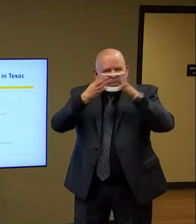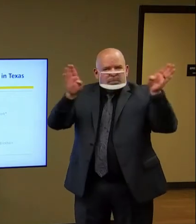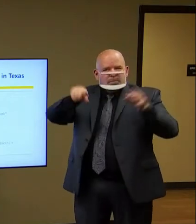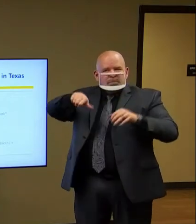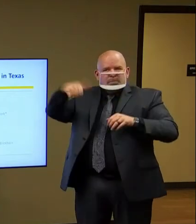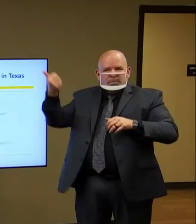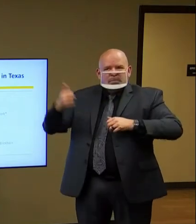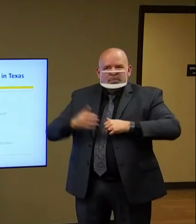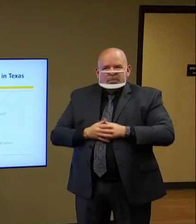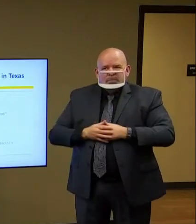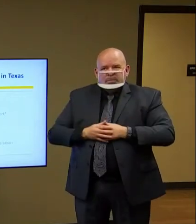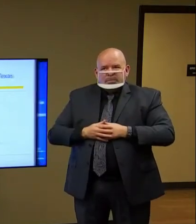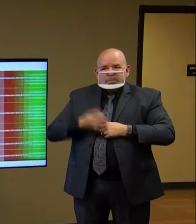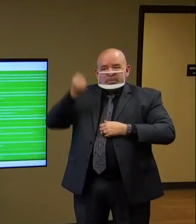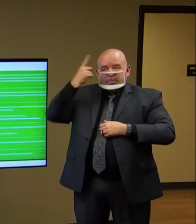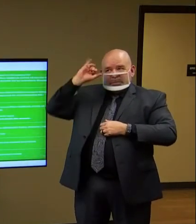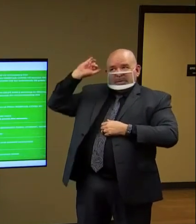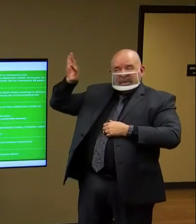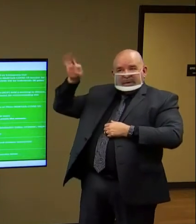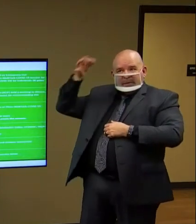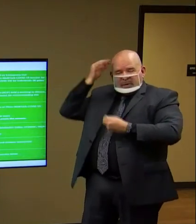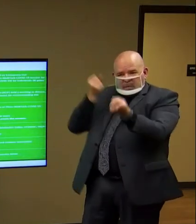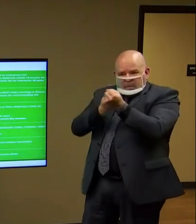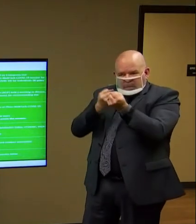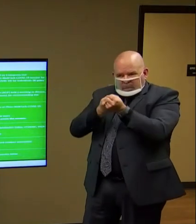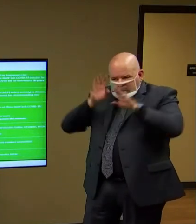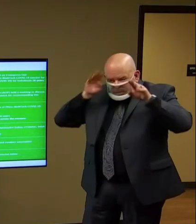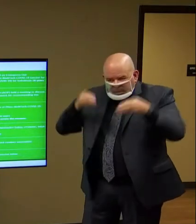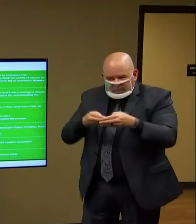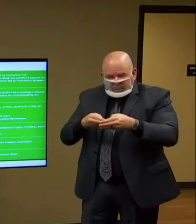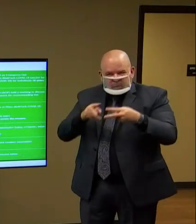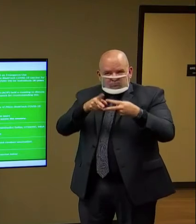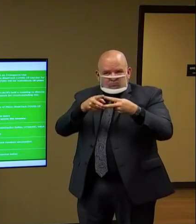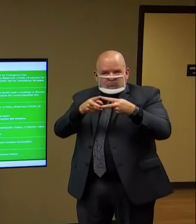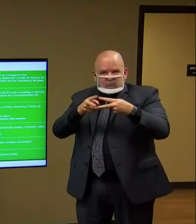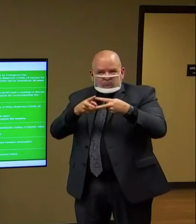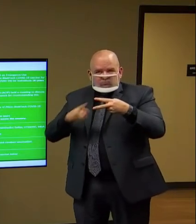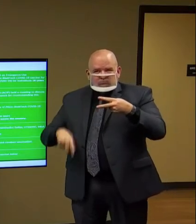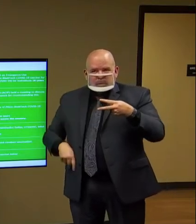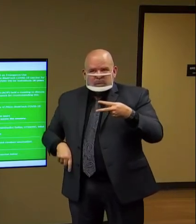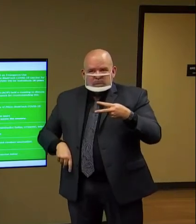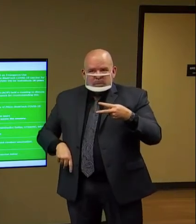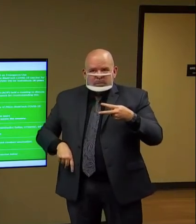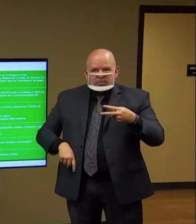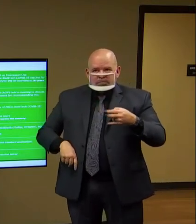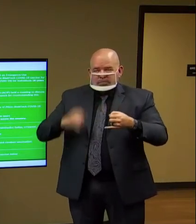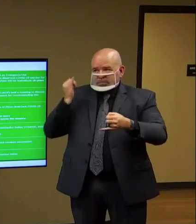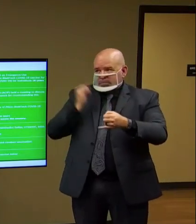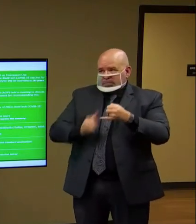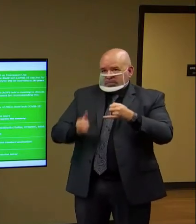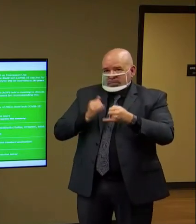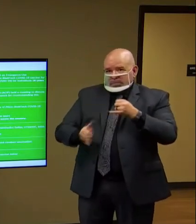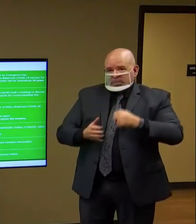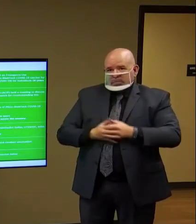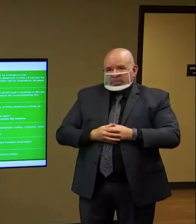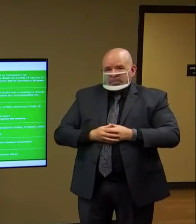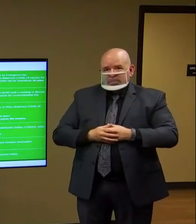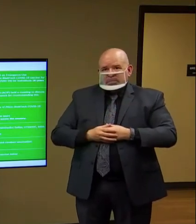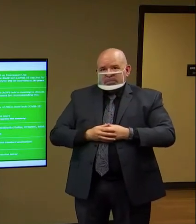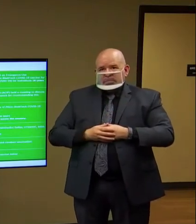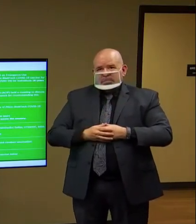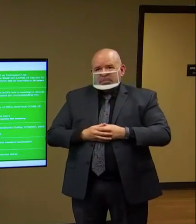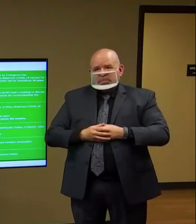the vaccination out. But I wanted to acknowledge the groups. So just last, I think, next to last, just really, it's